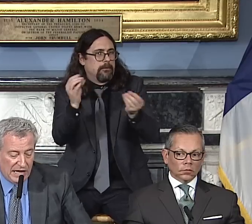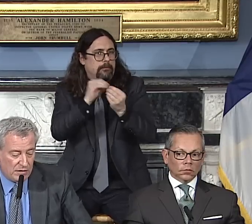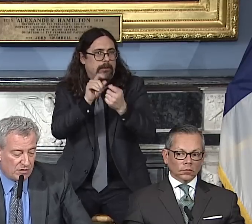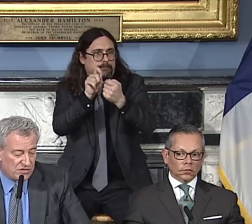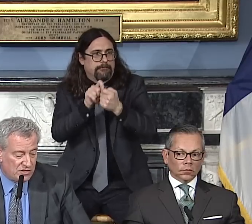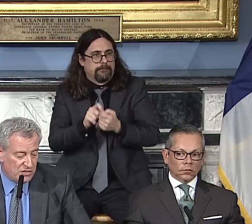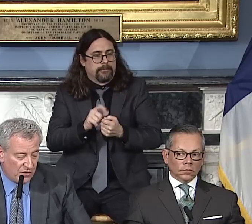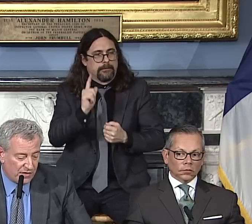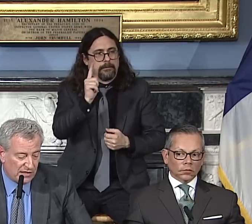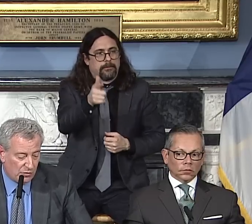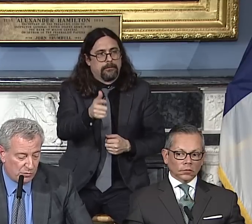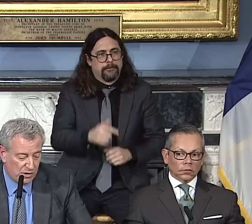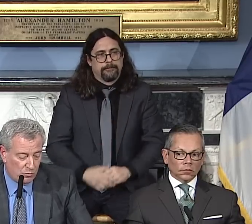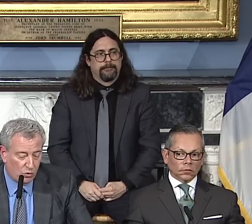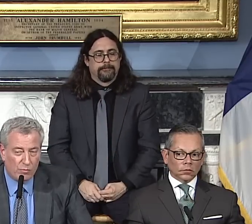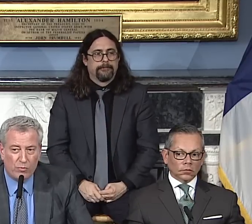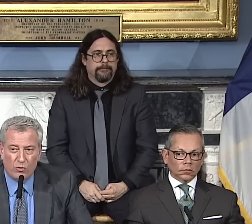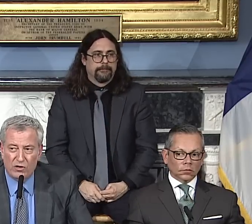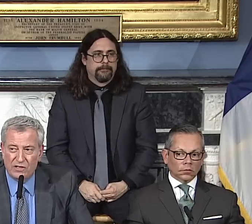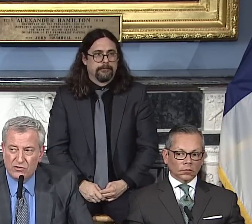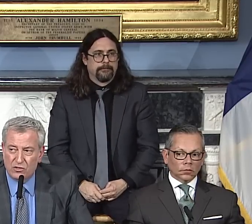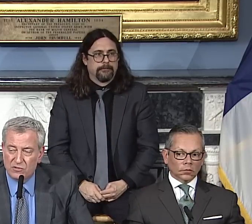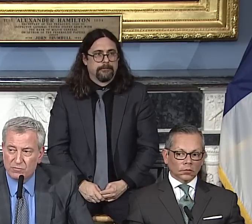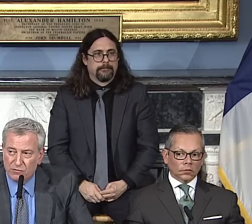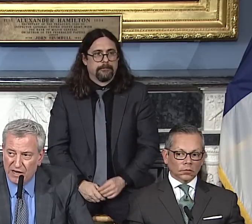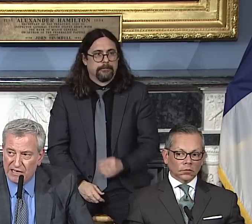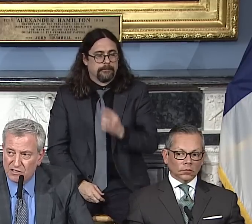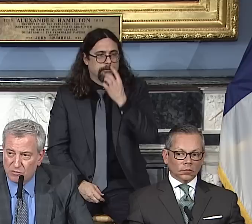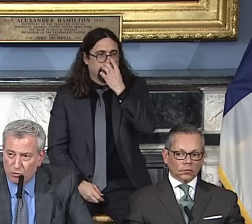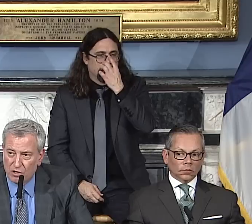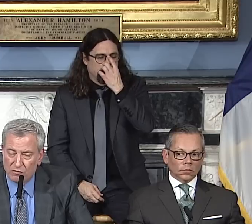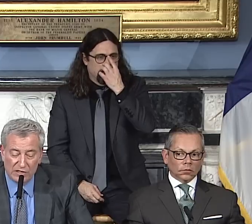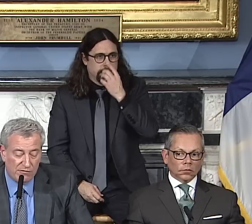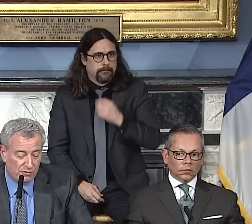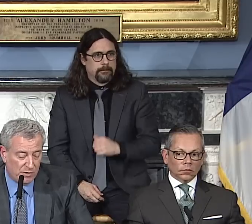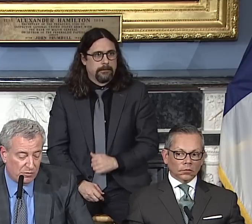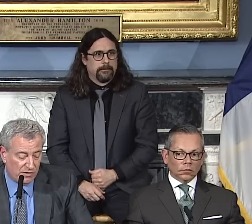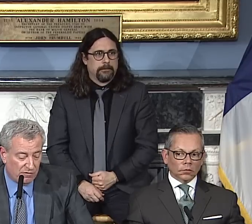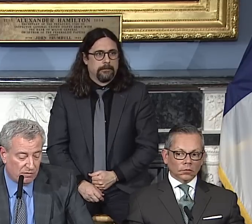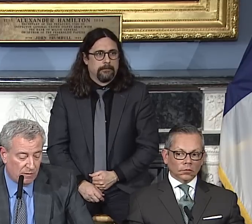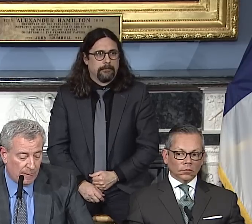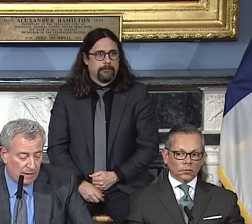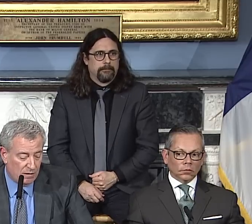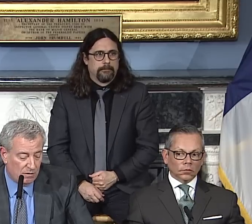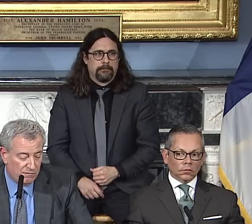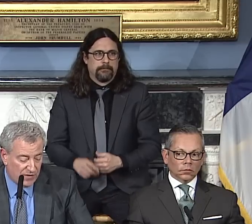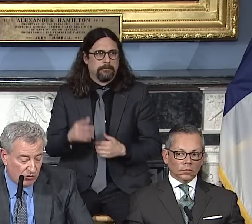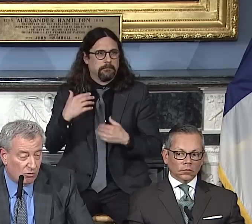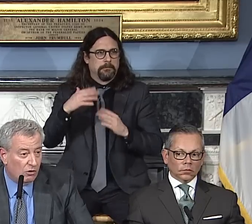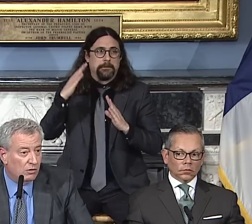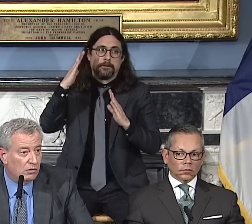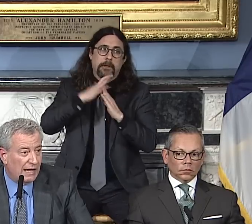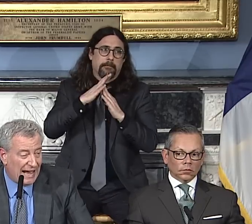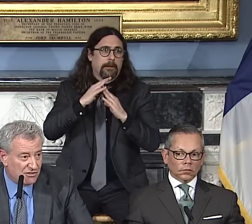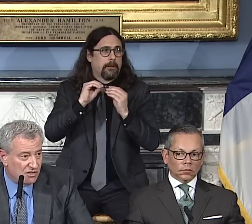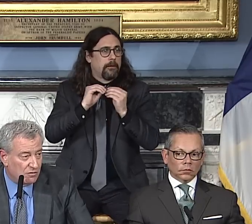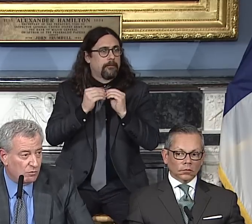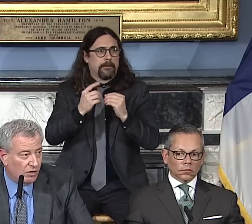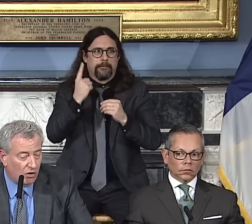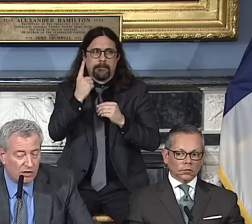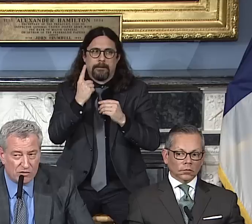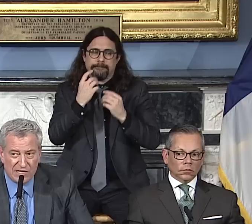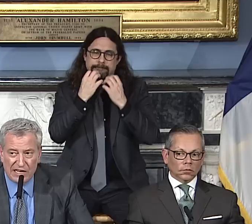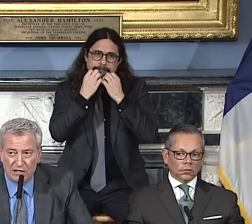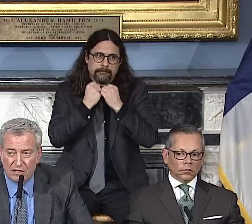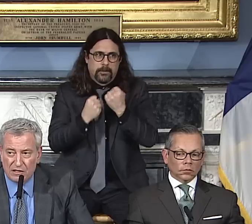And again, there's nothing that would be more important in terms of providing support and relief for people than federal action.